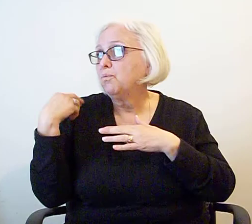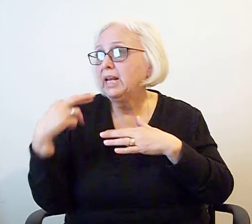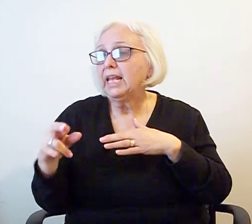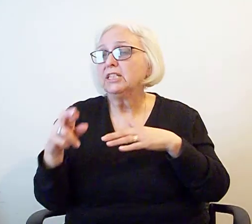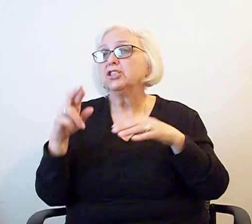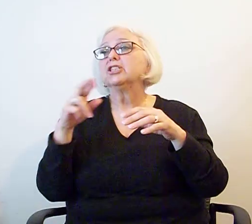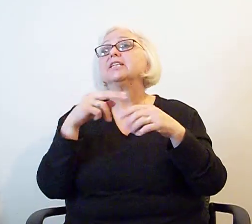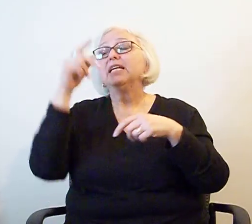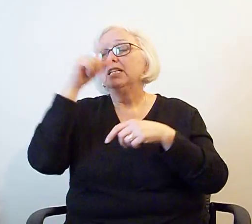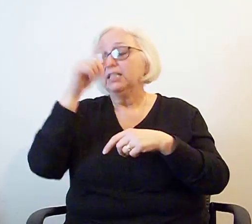or disability.